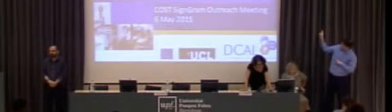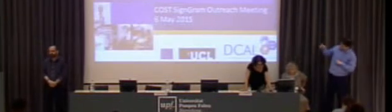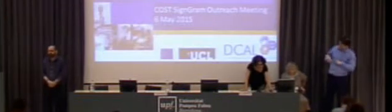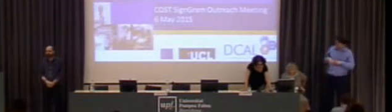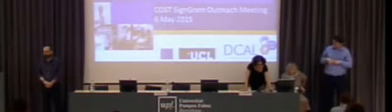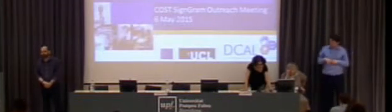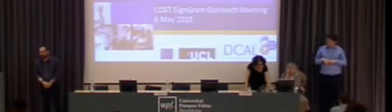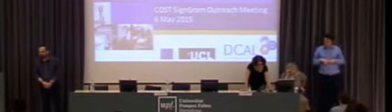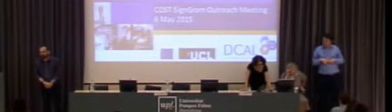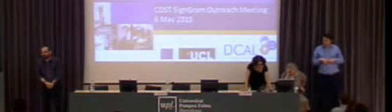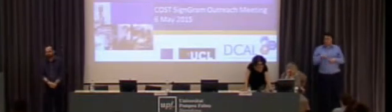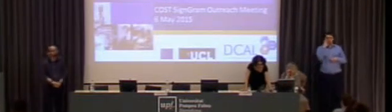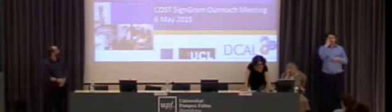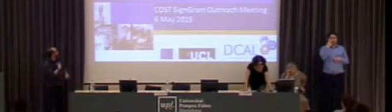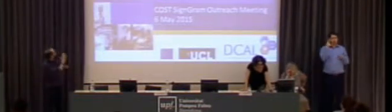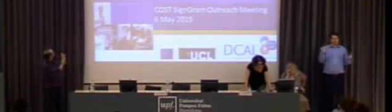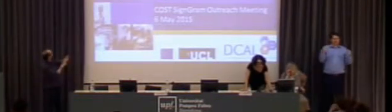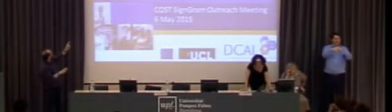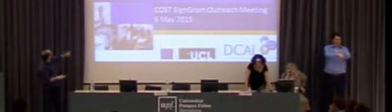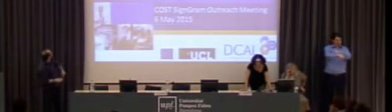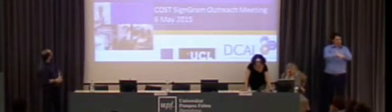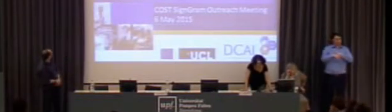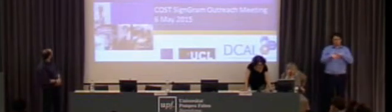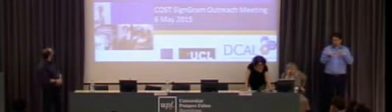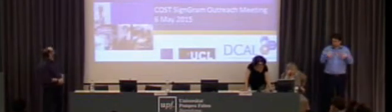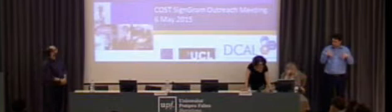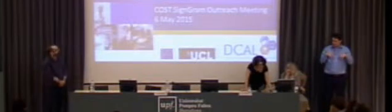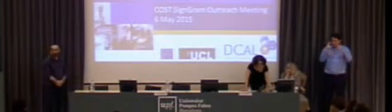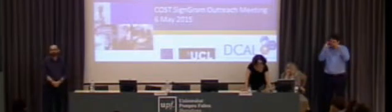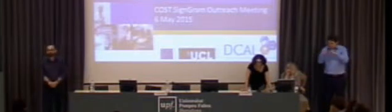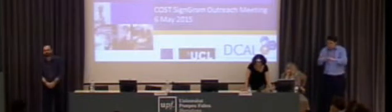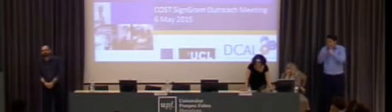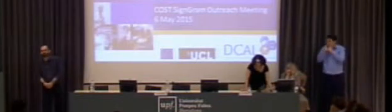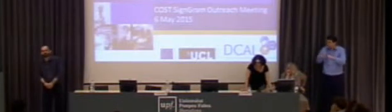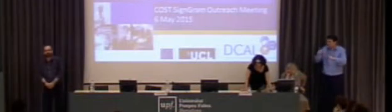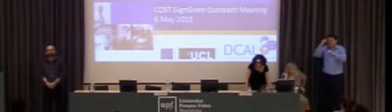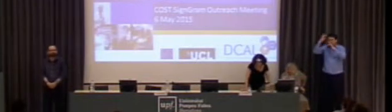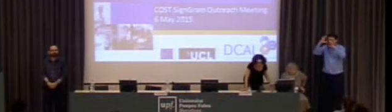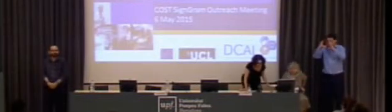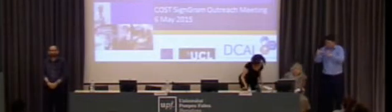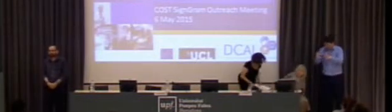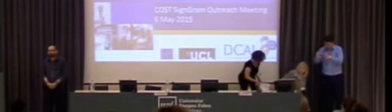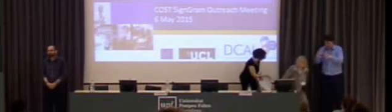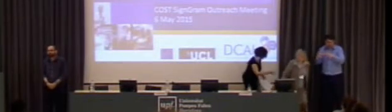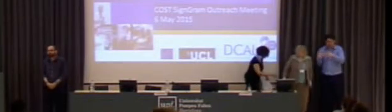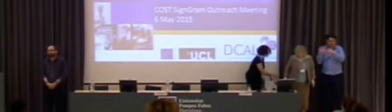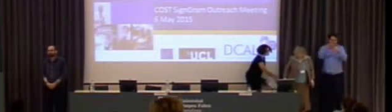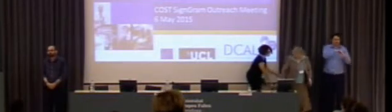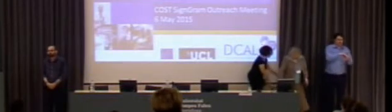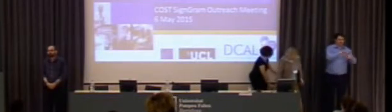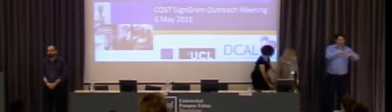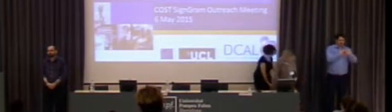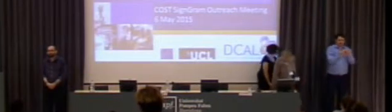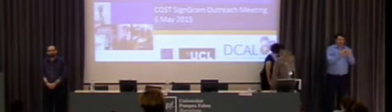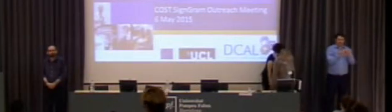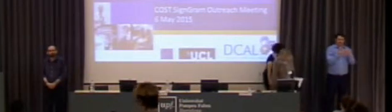Intervention of Research on Developmental and Acquired Impairments in Sign Language. Thank you. Thanks,